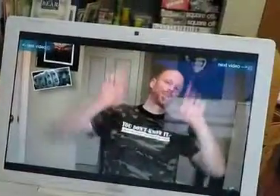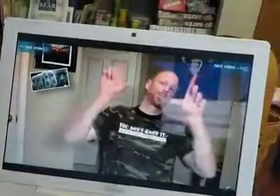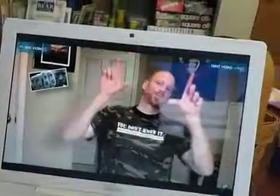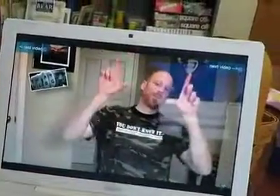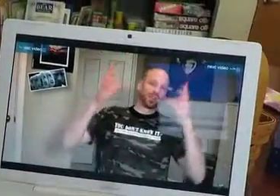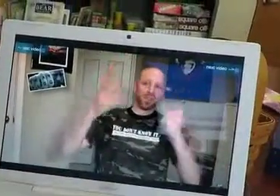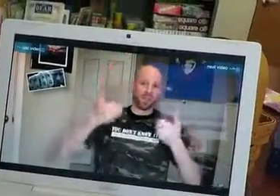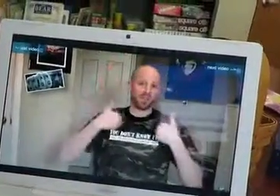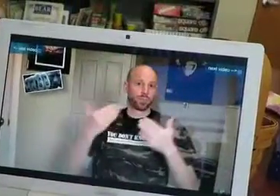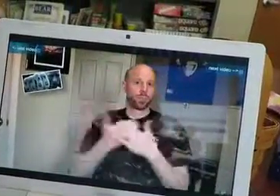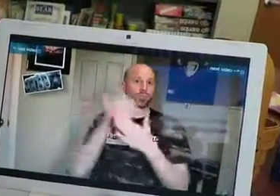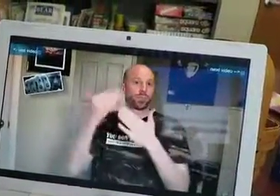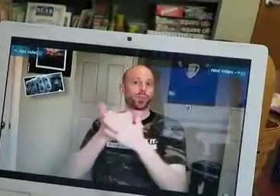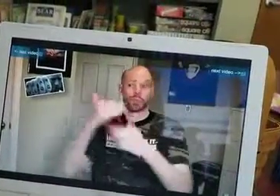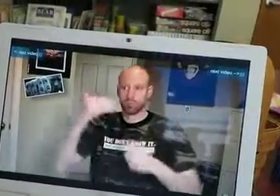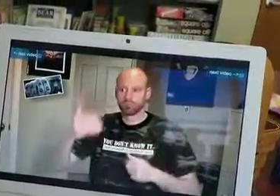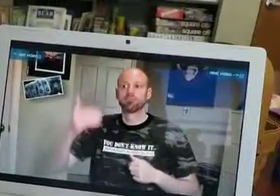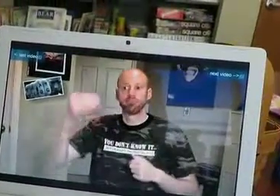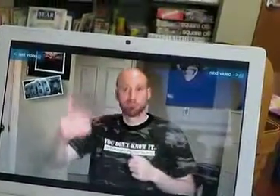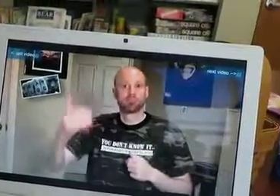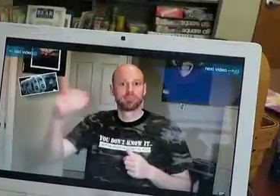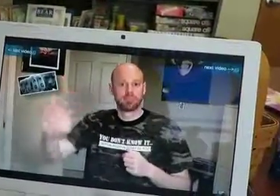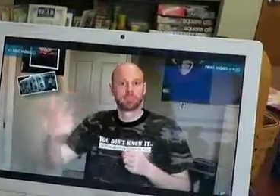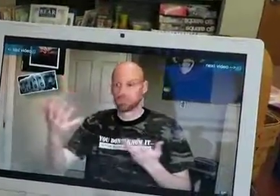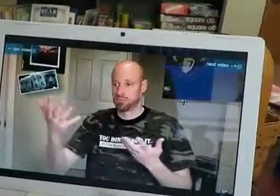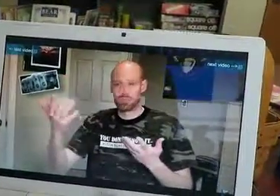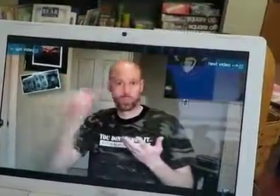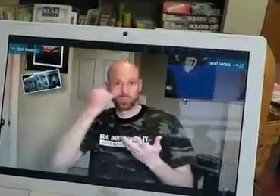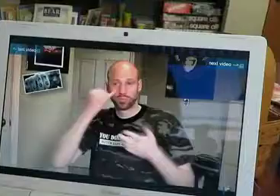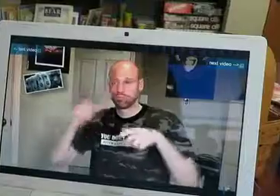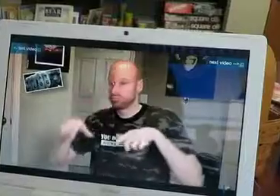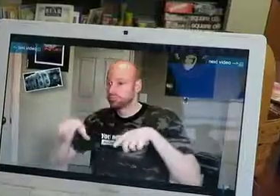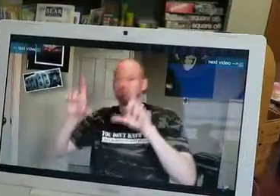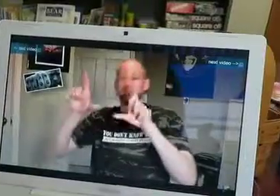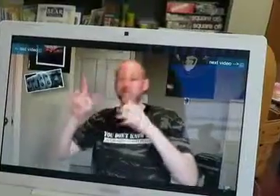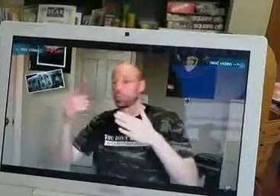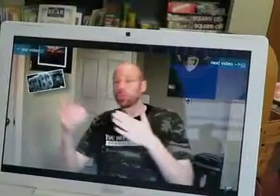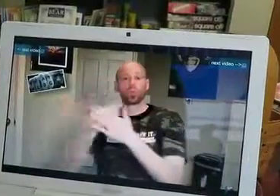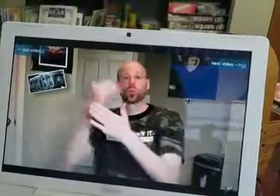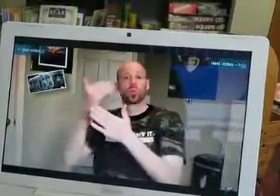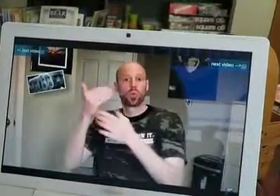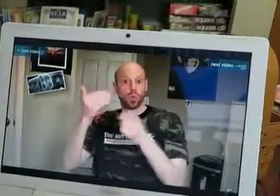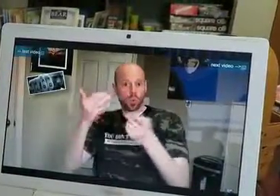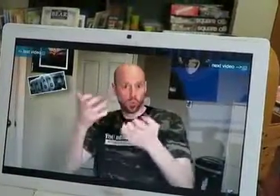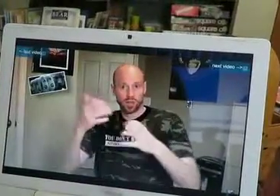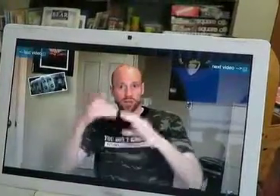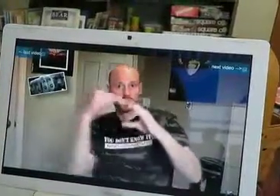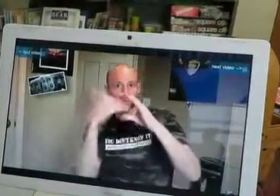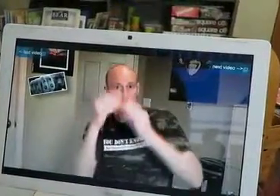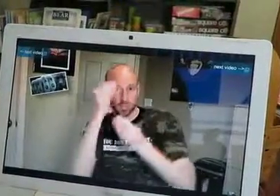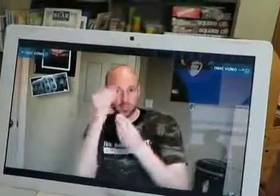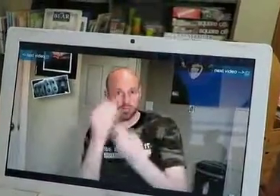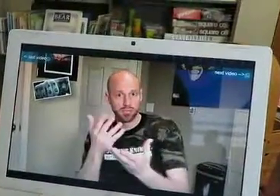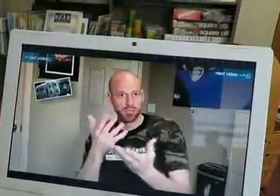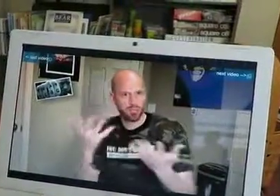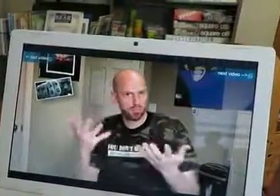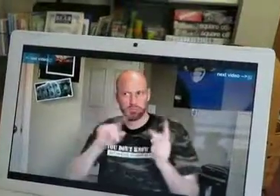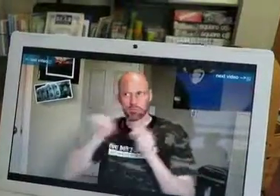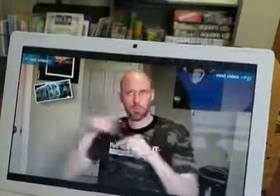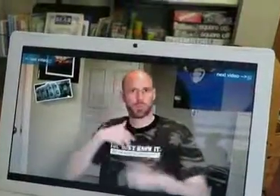continue signing. So if you go to my blog, you can post different things. You have new emails. You can let me